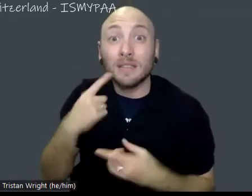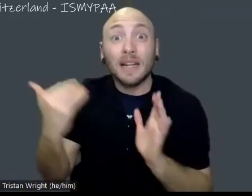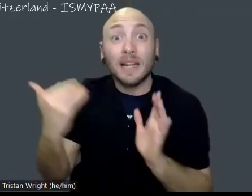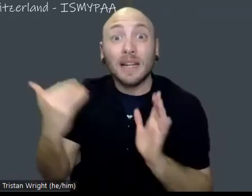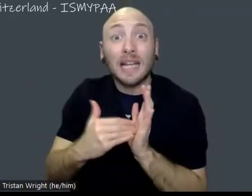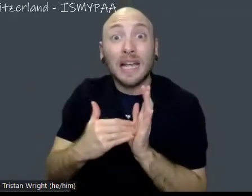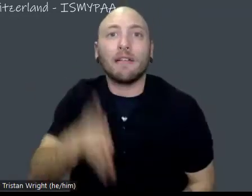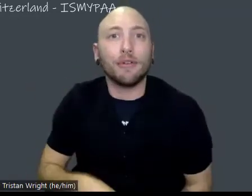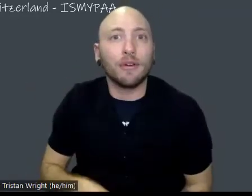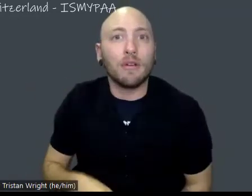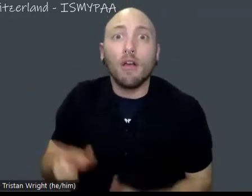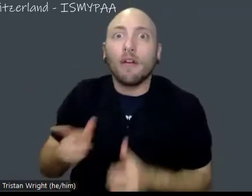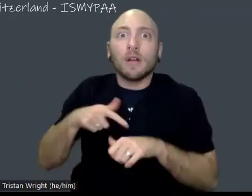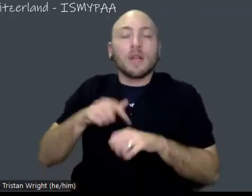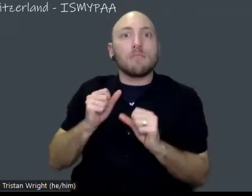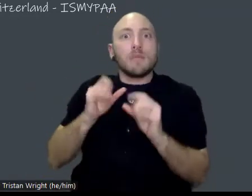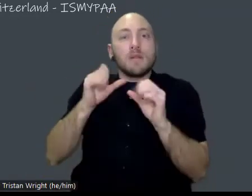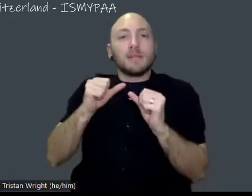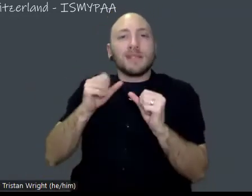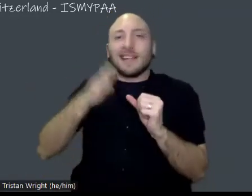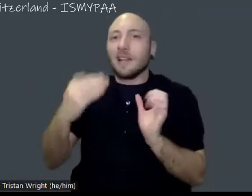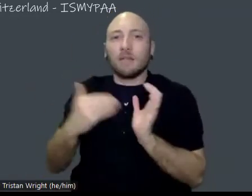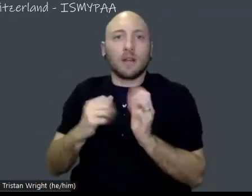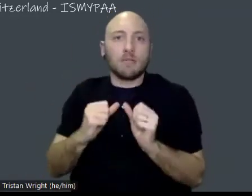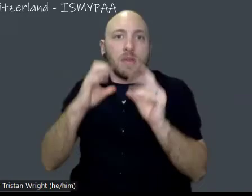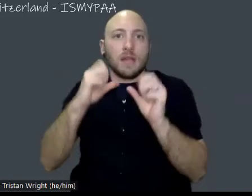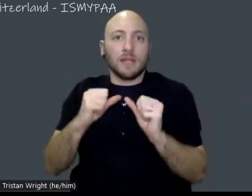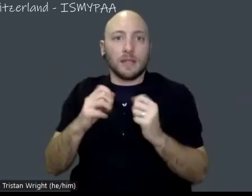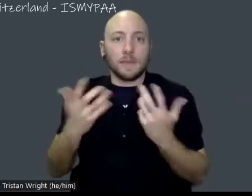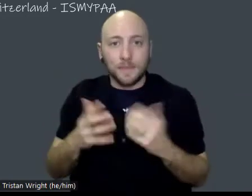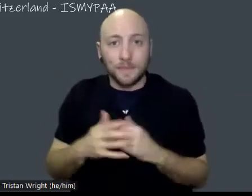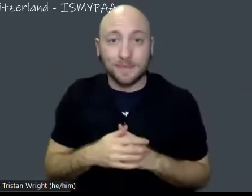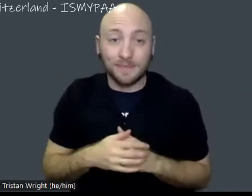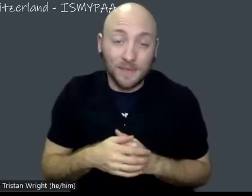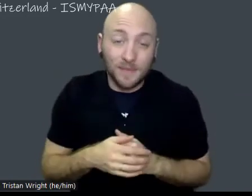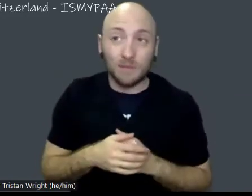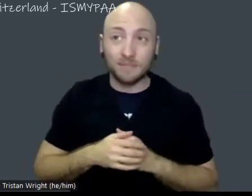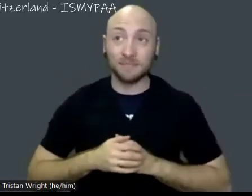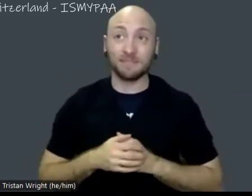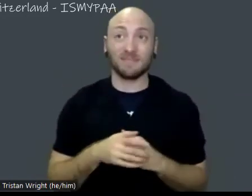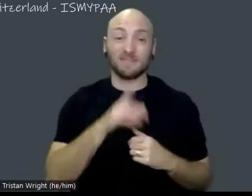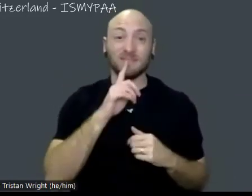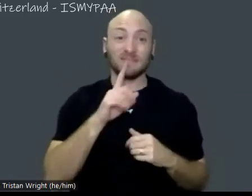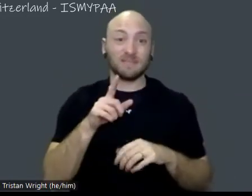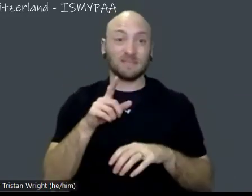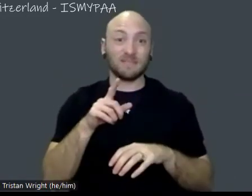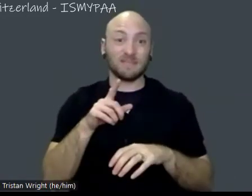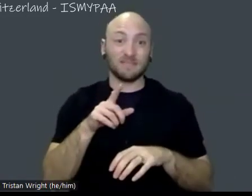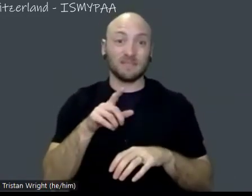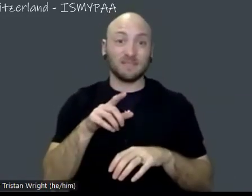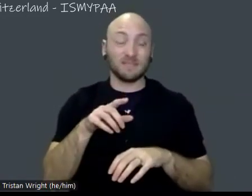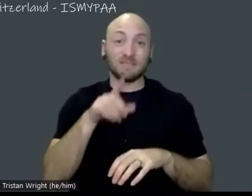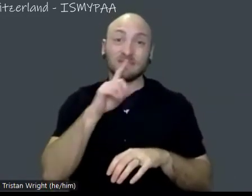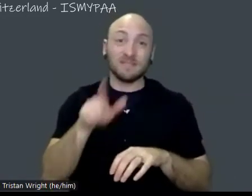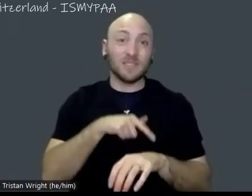time. So obviously I haven't realized that for a long time, very, very long time, but that's